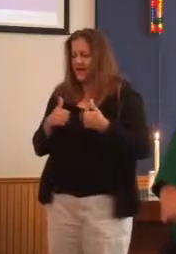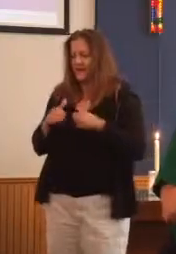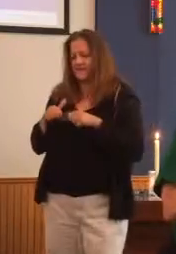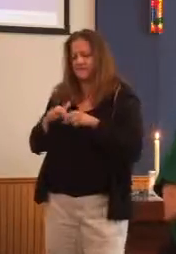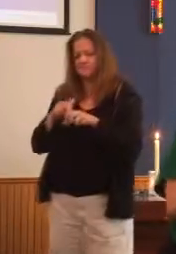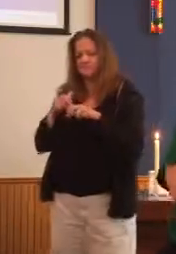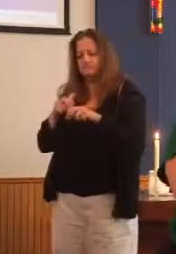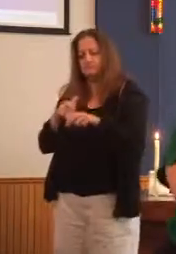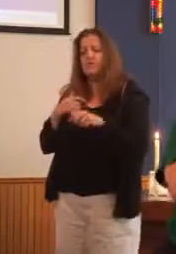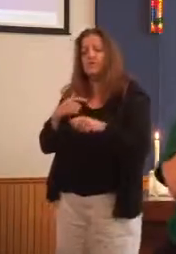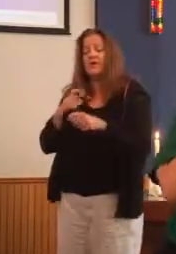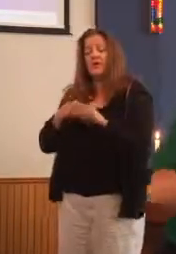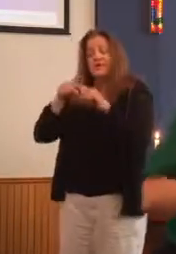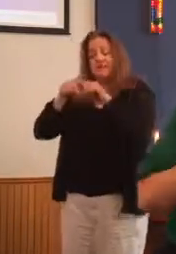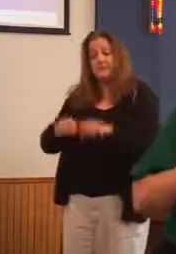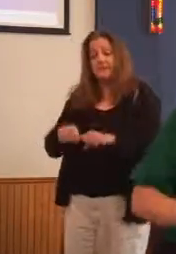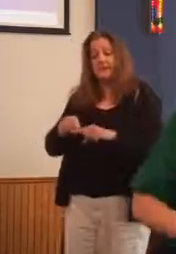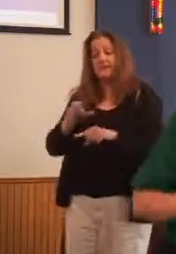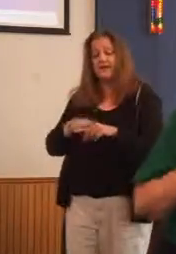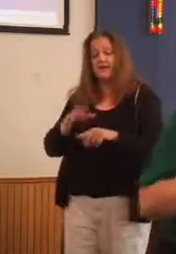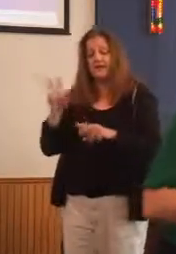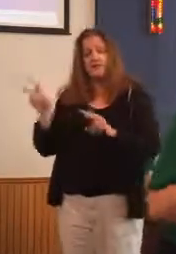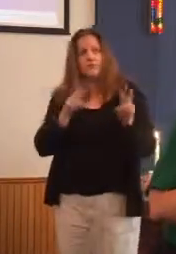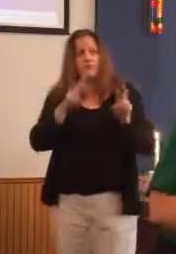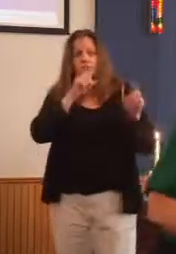on responding to orders very quickly.